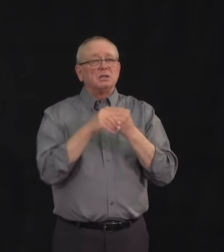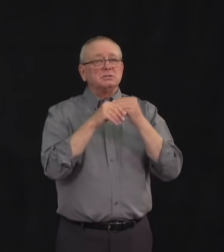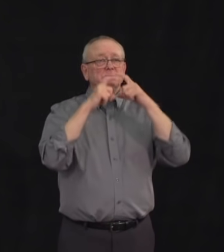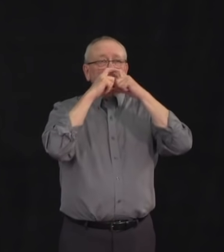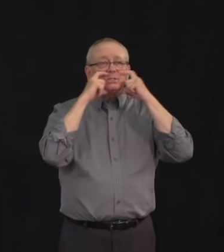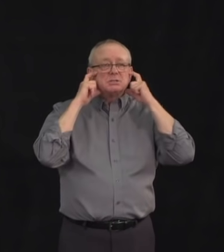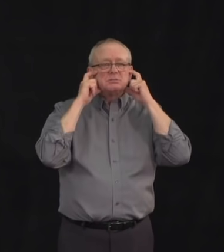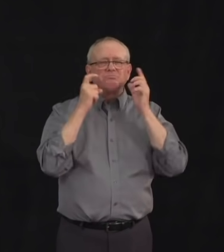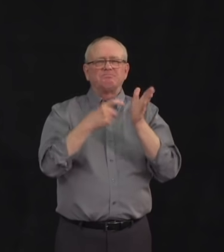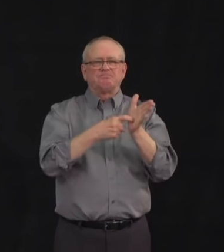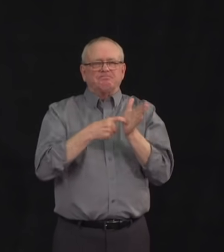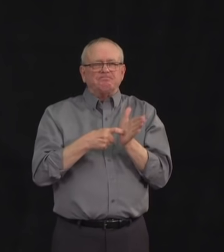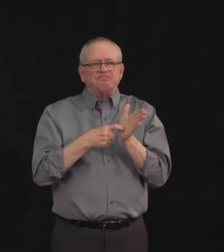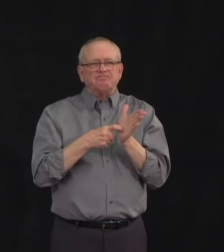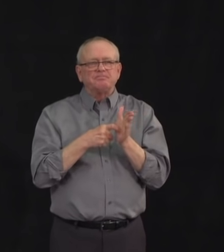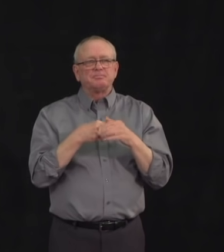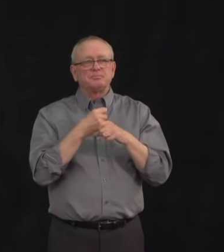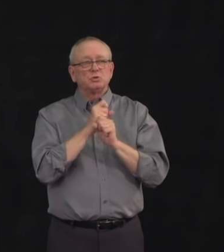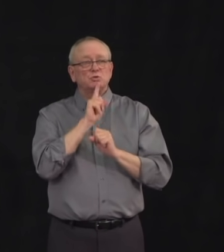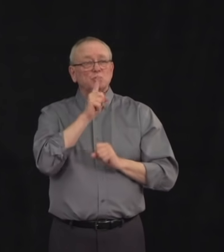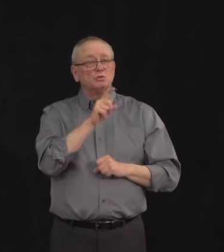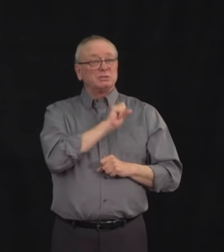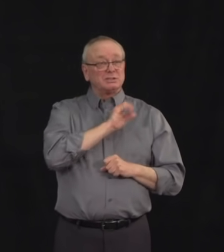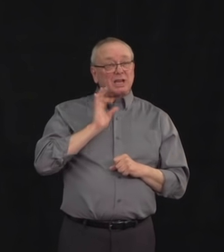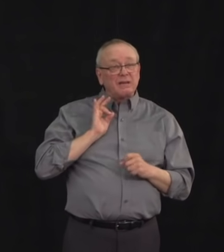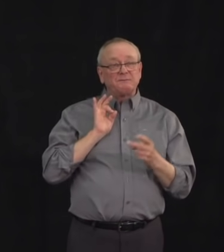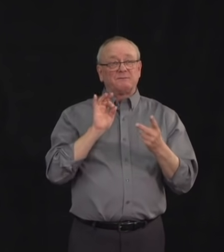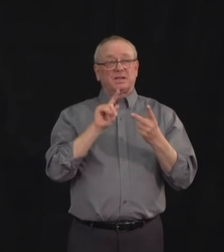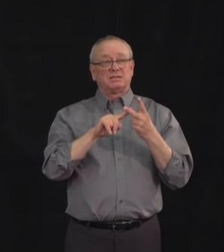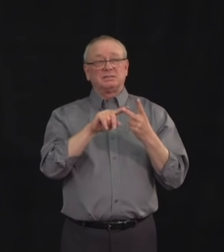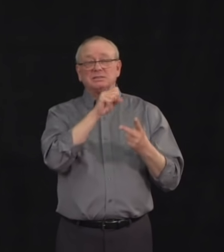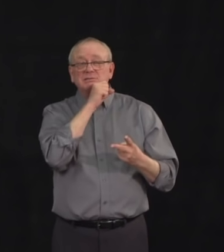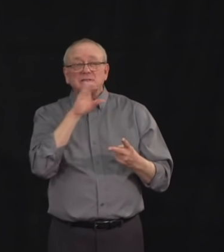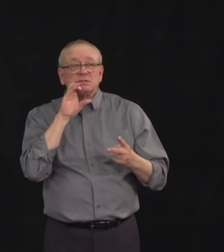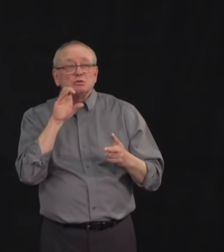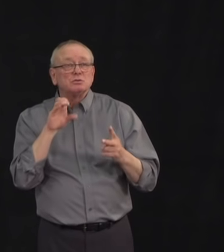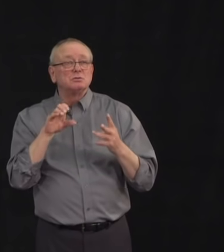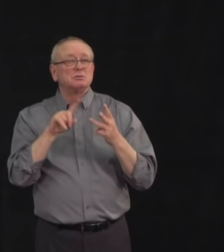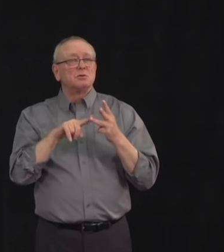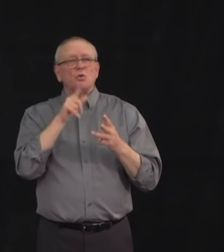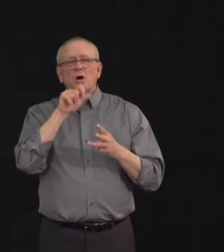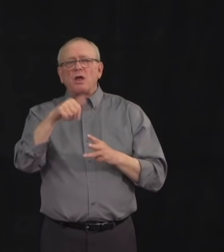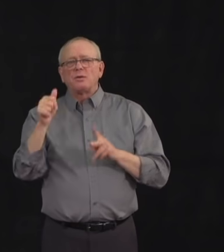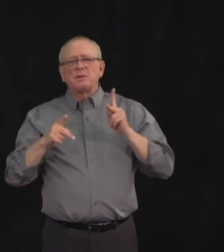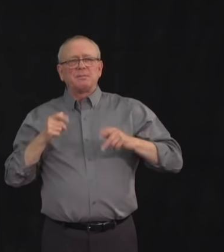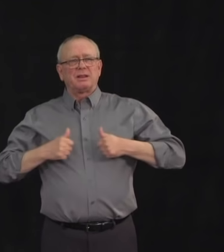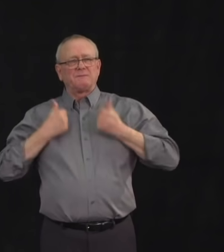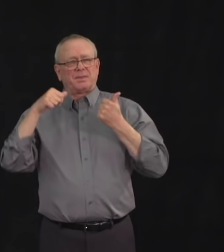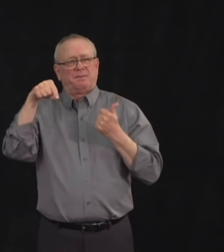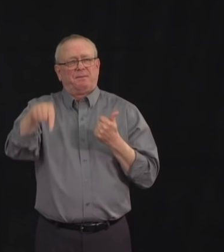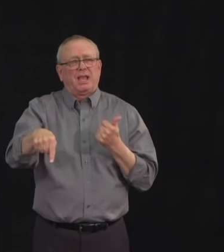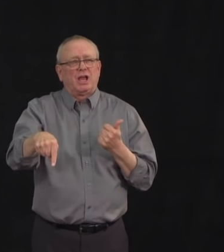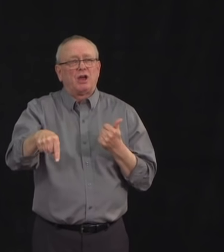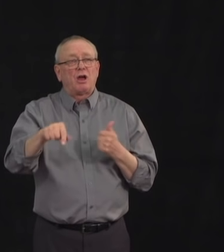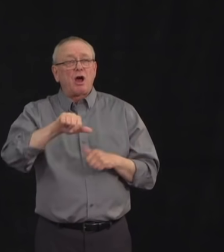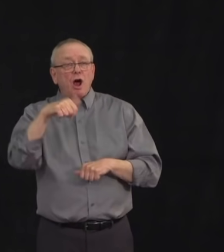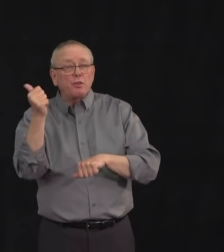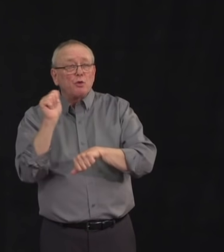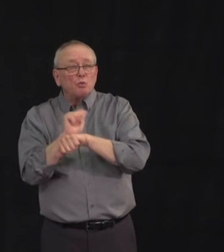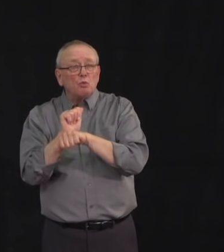and other vulnerable individuals living in these settings, as well as those working, are kept as physically safe as